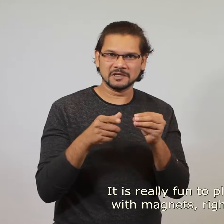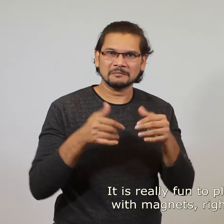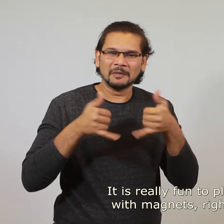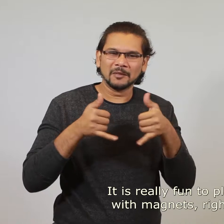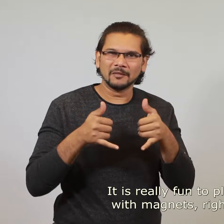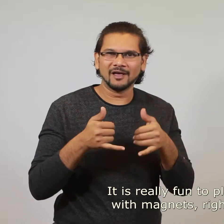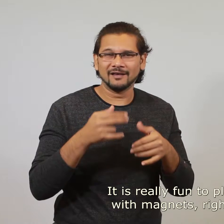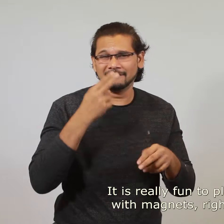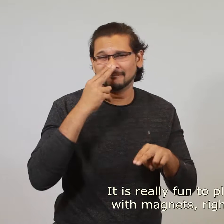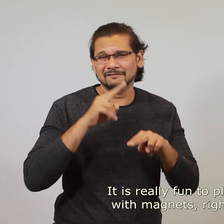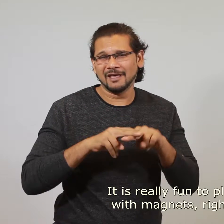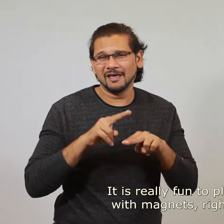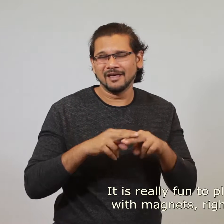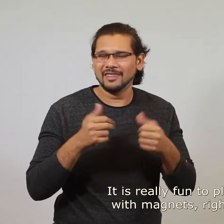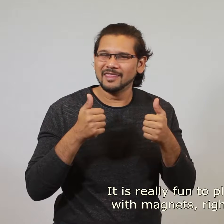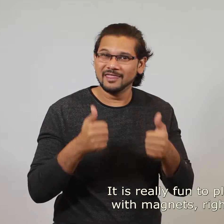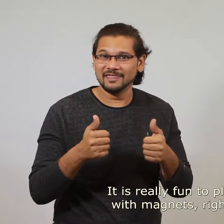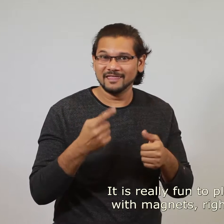It is really fun to play with magnets, right?